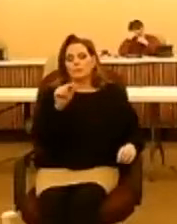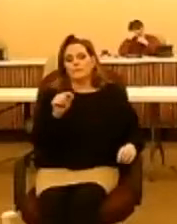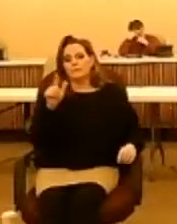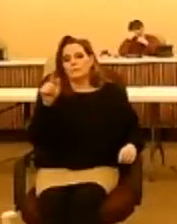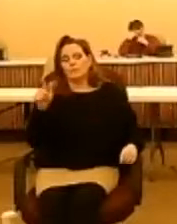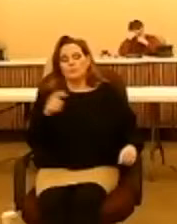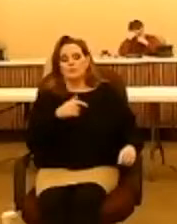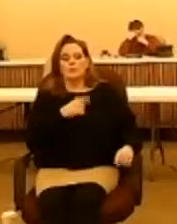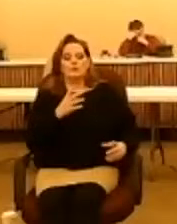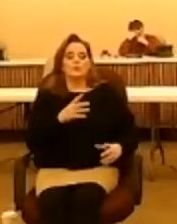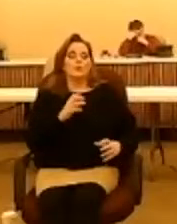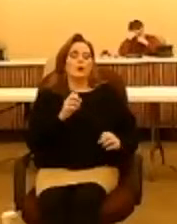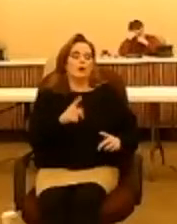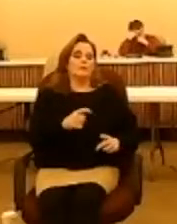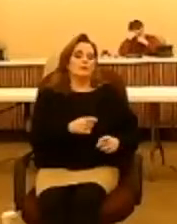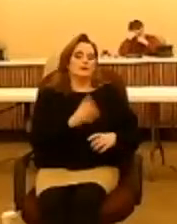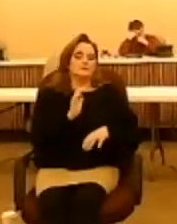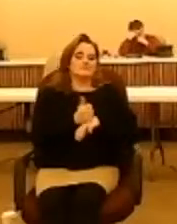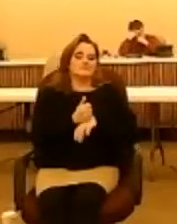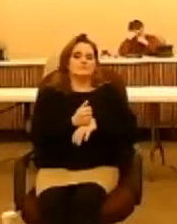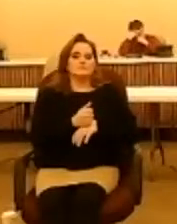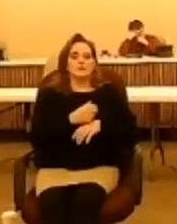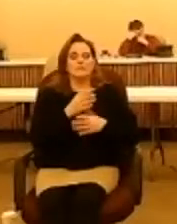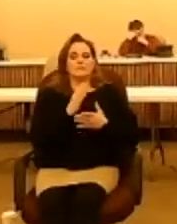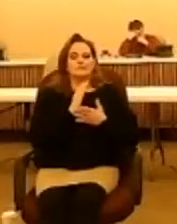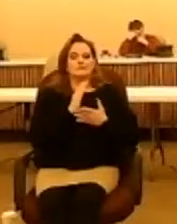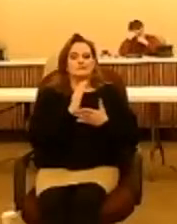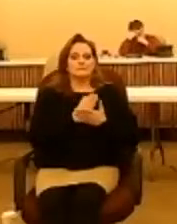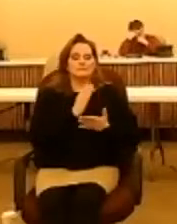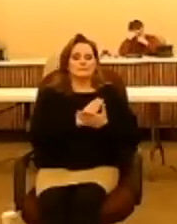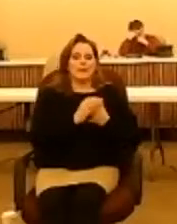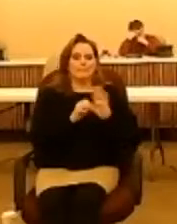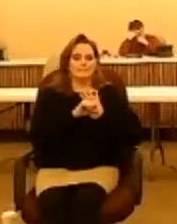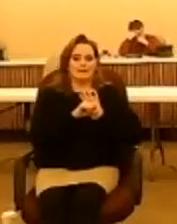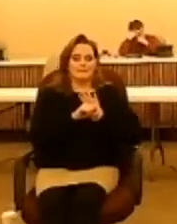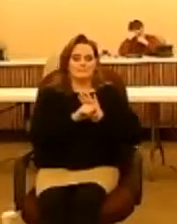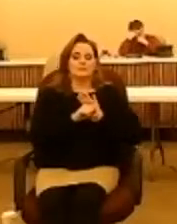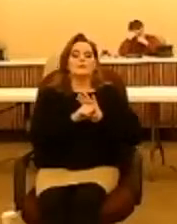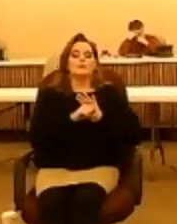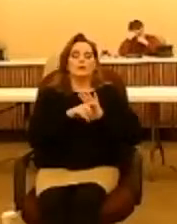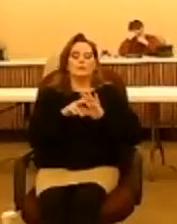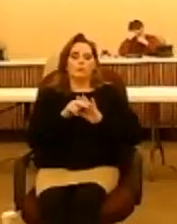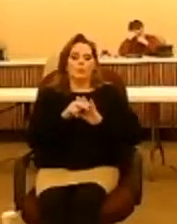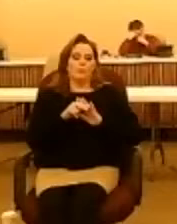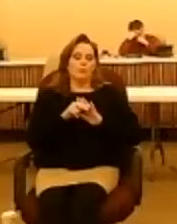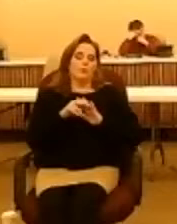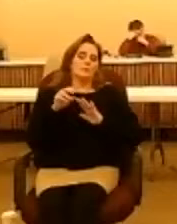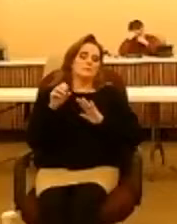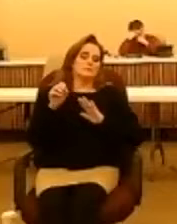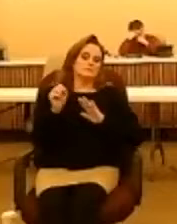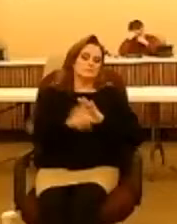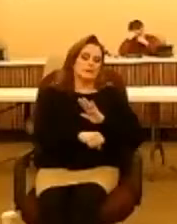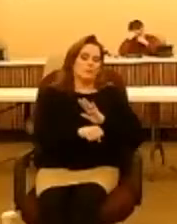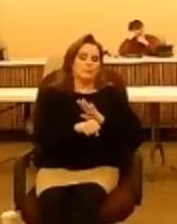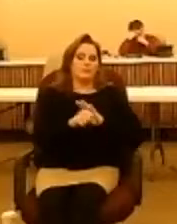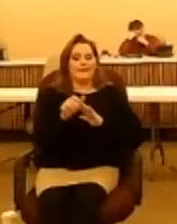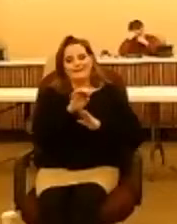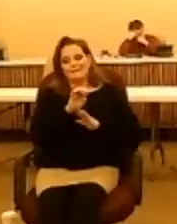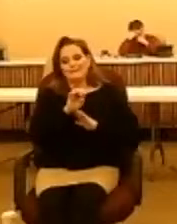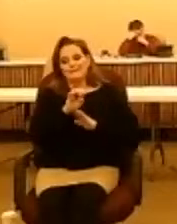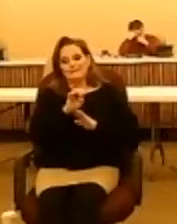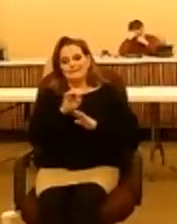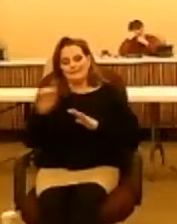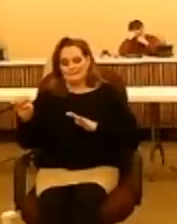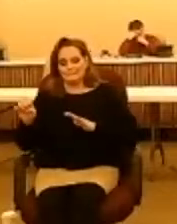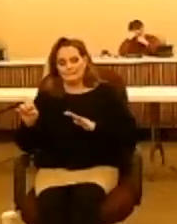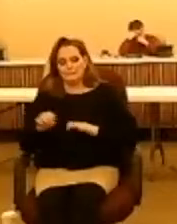authorize installation of stop signs, both southbound and eastbound on Wiregrass Park at Lehigh Station